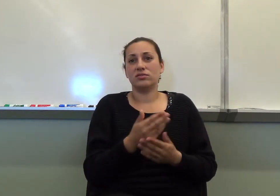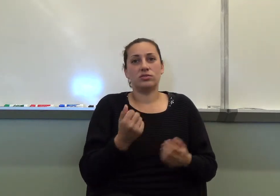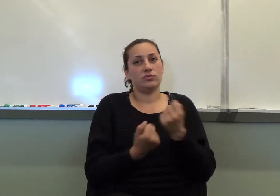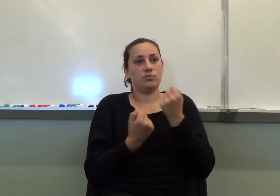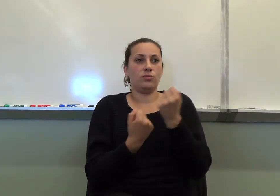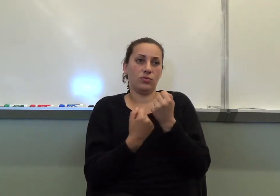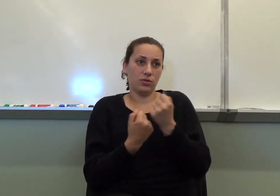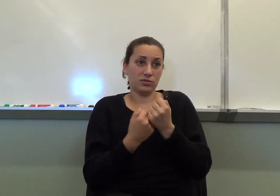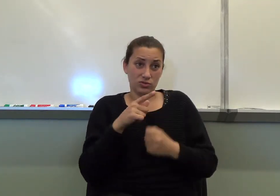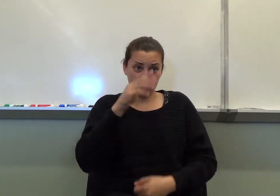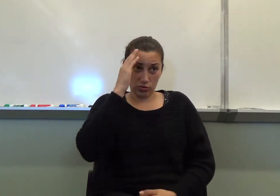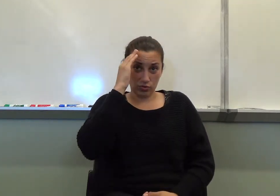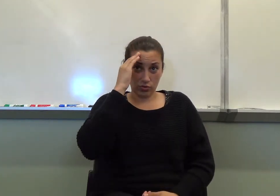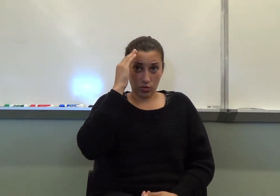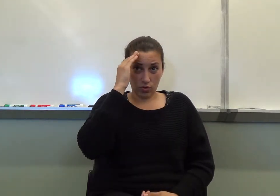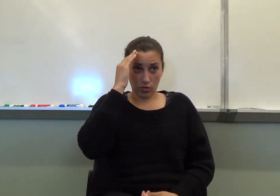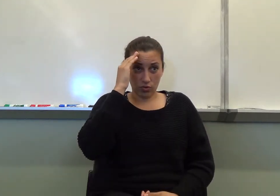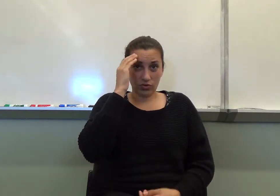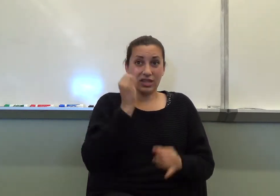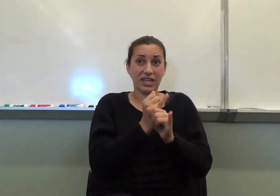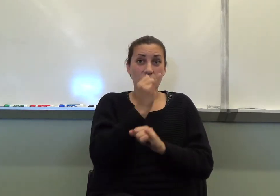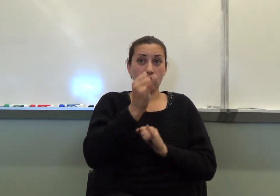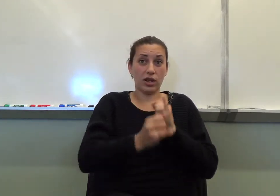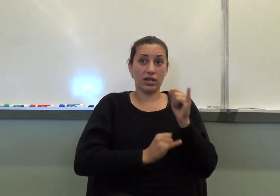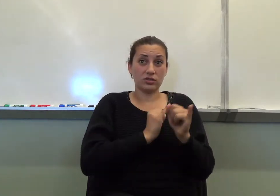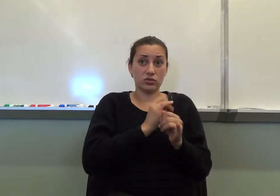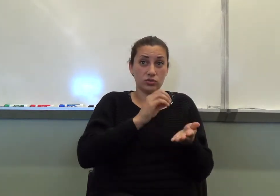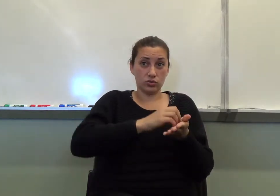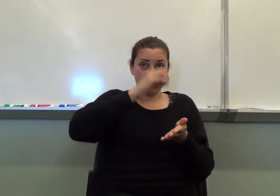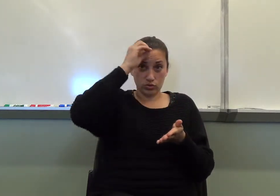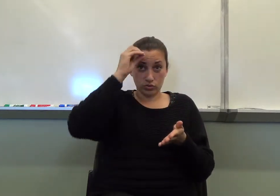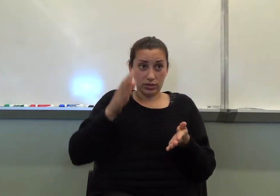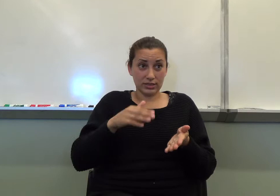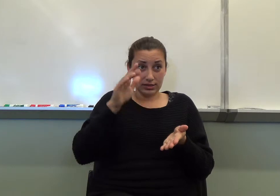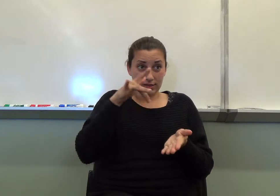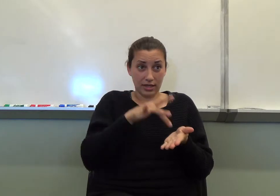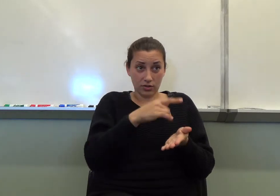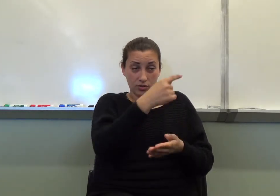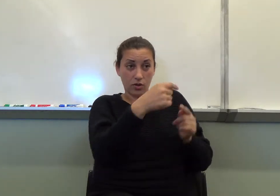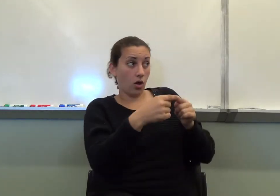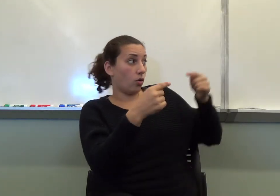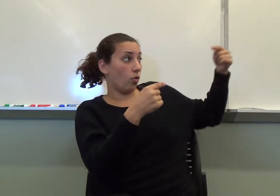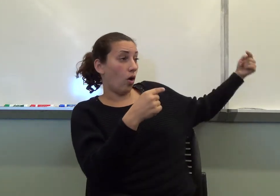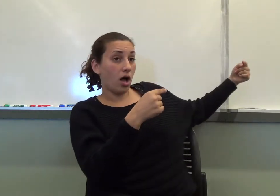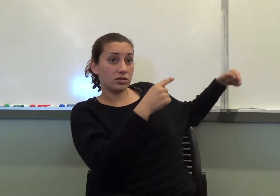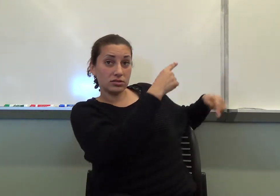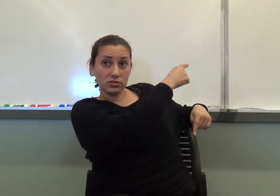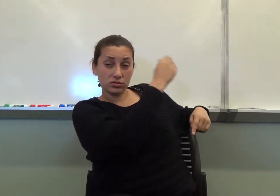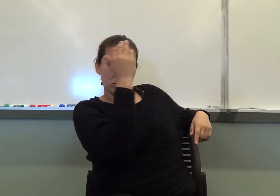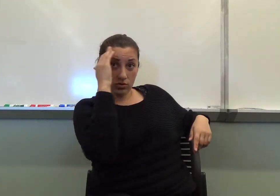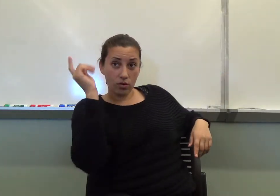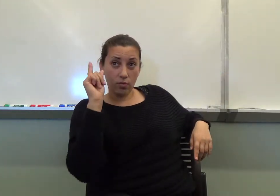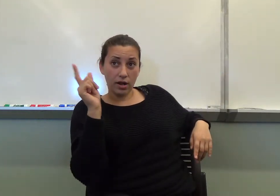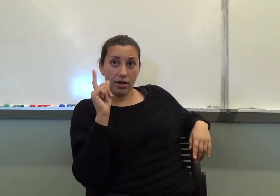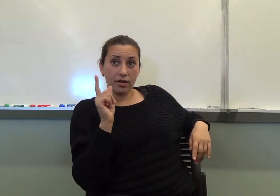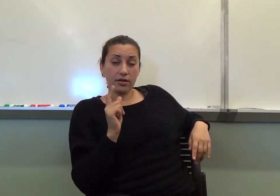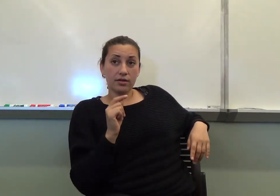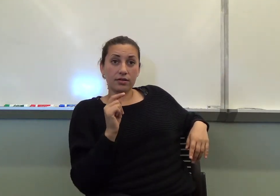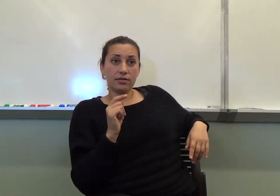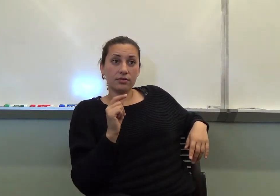Anyone know the International Student Center across the little ravine there? Over to the other side? There's that building right